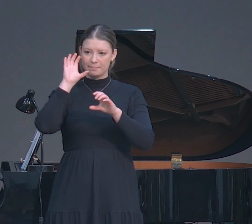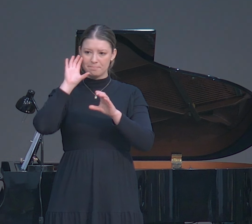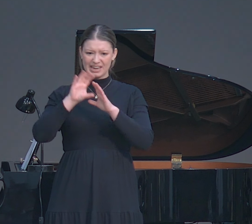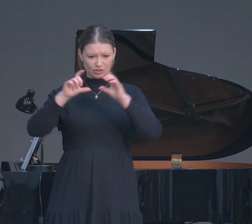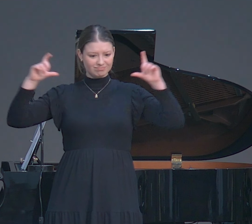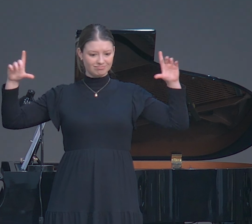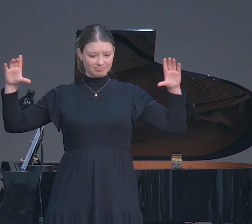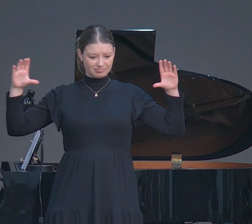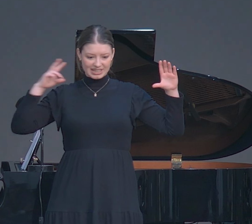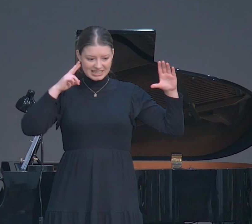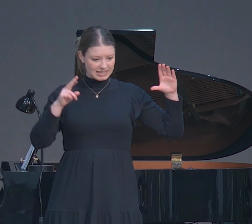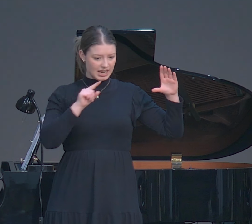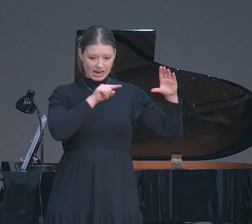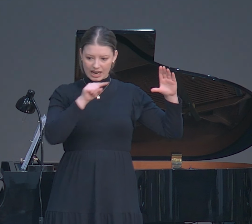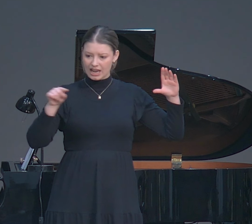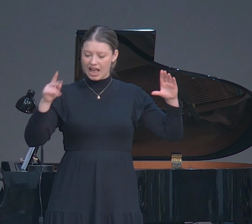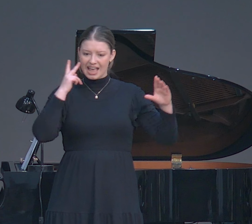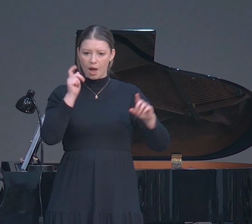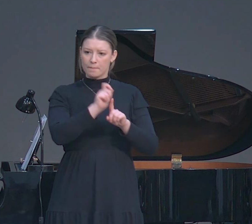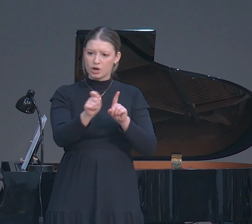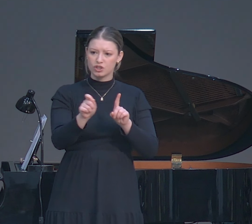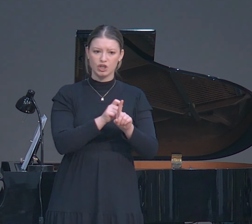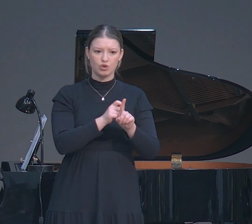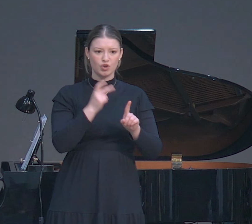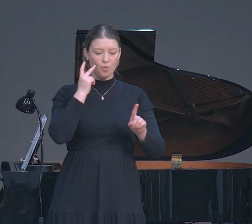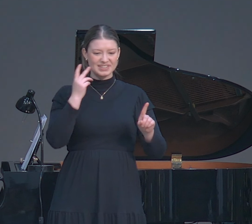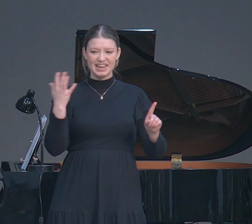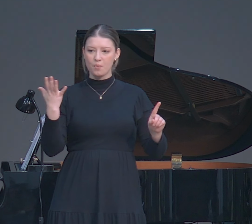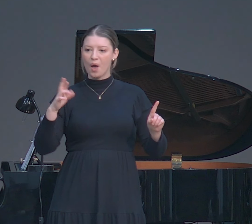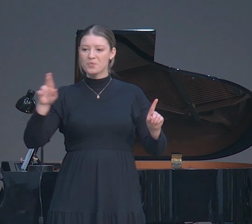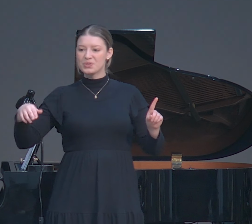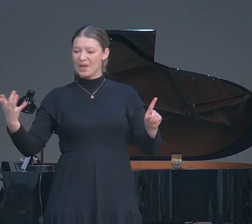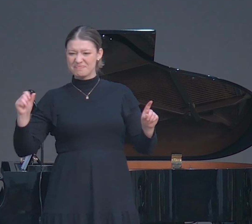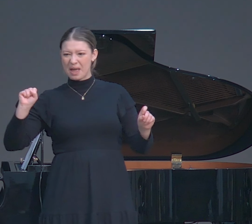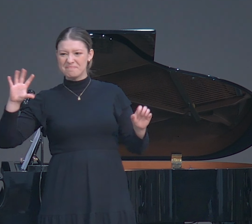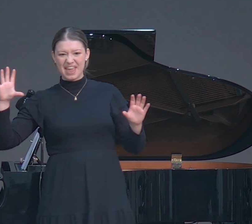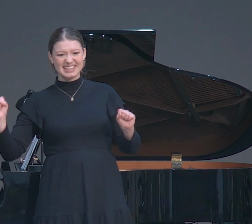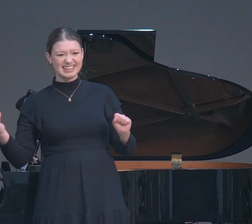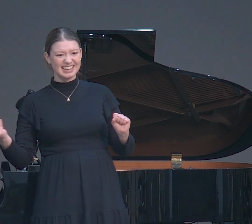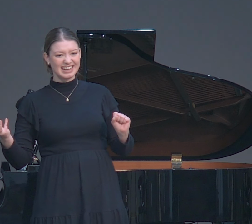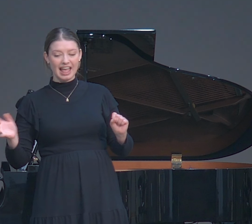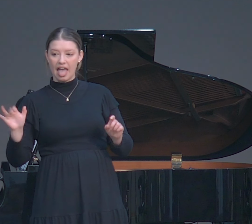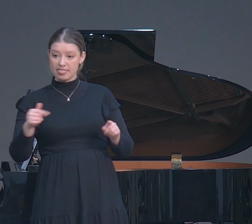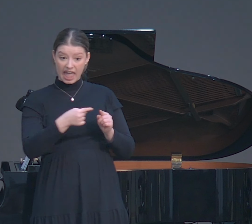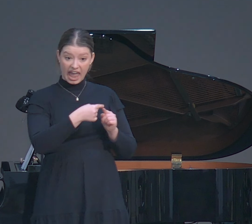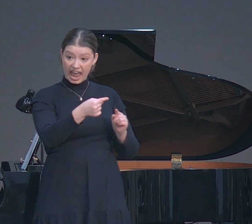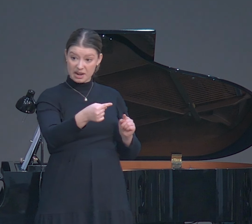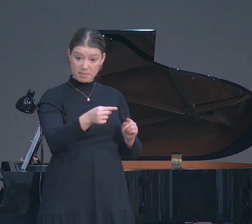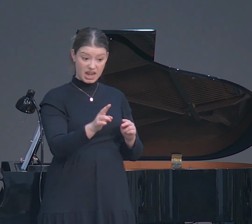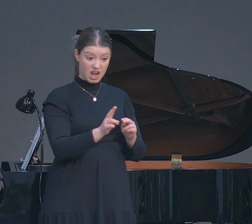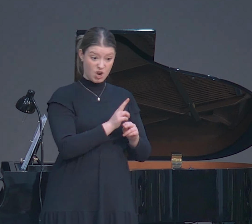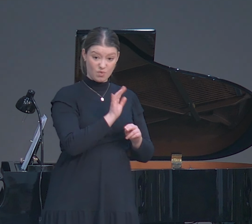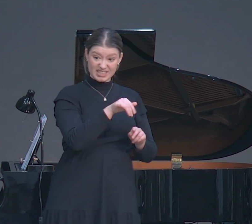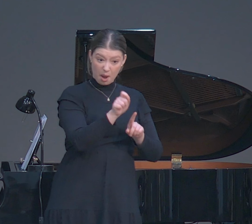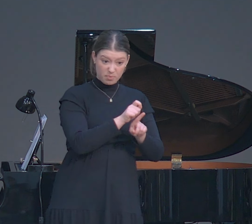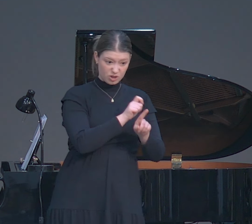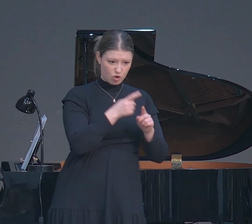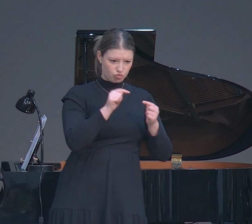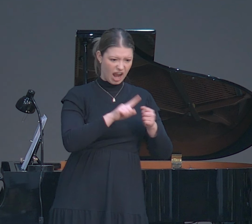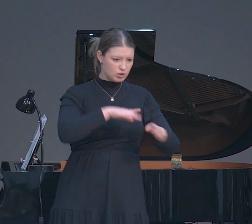at the early church persecutions, we see something amazing. The enemy used persecution to try